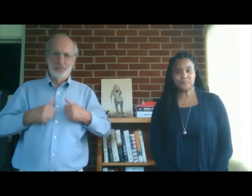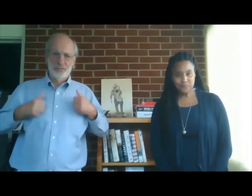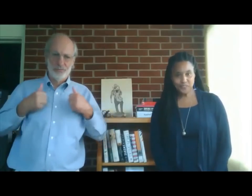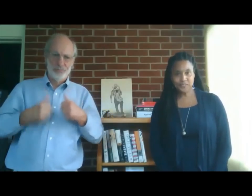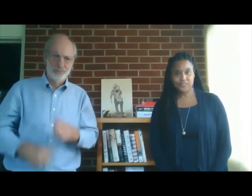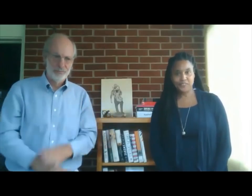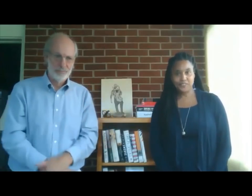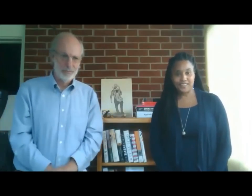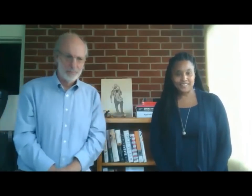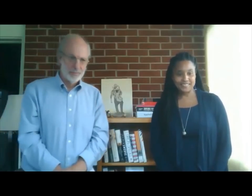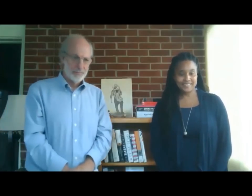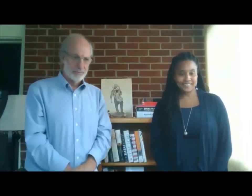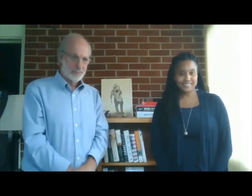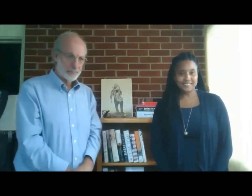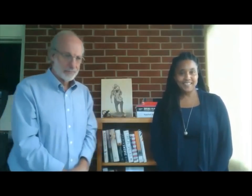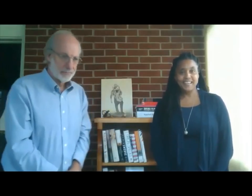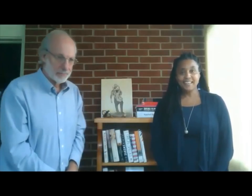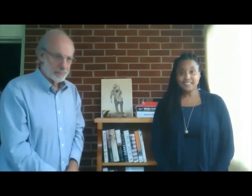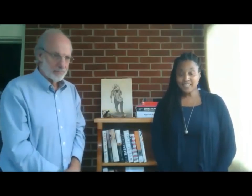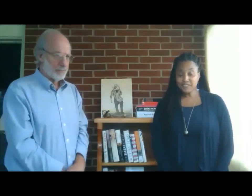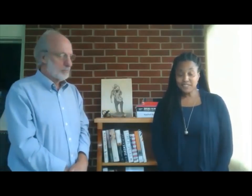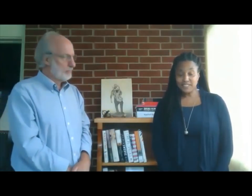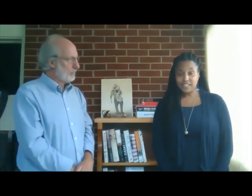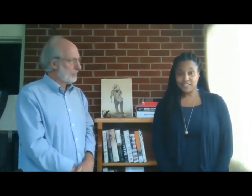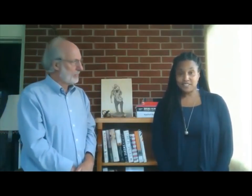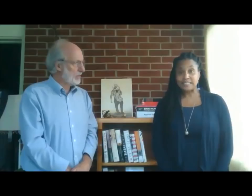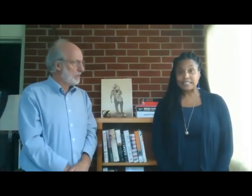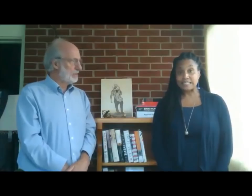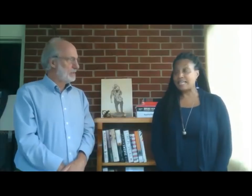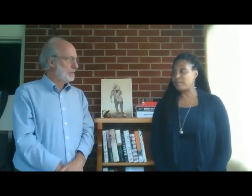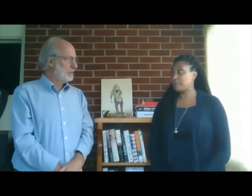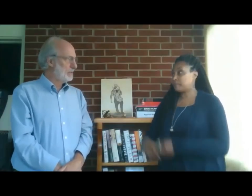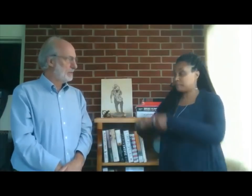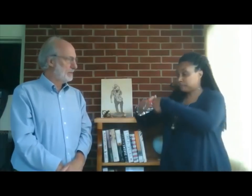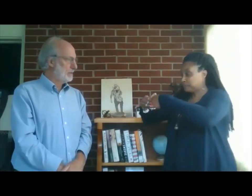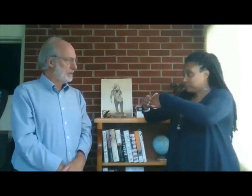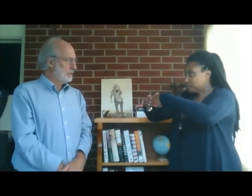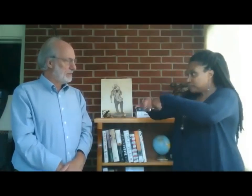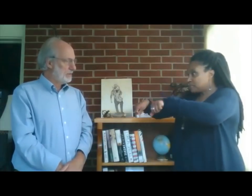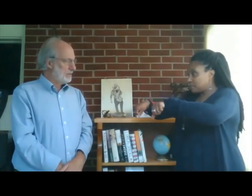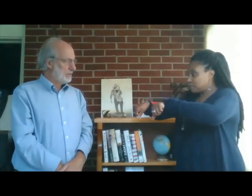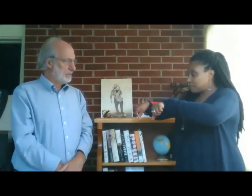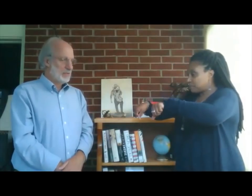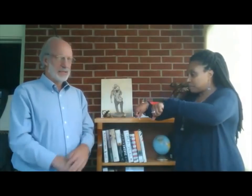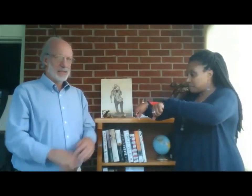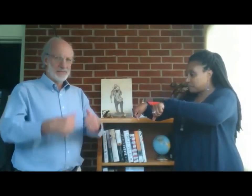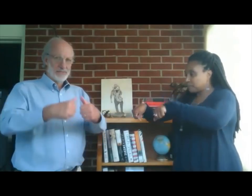Wash. Right. And last for the section is tape.